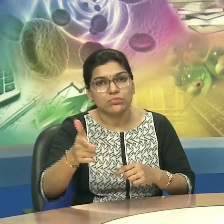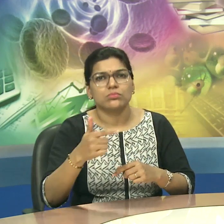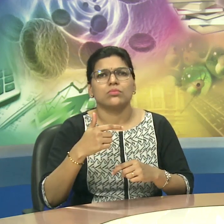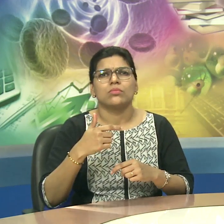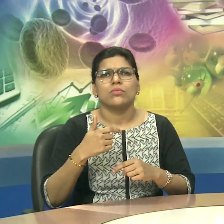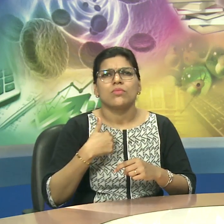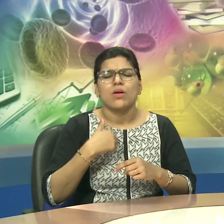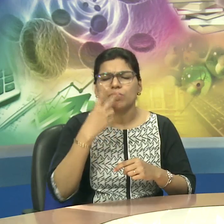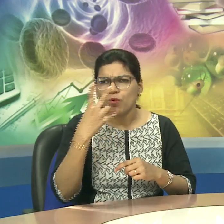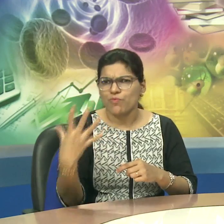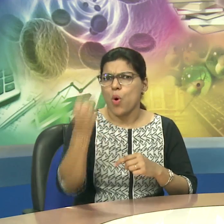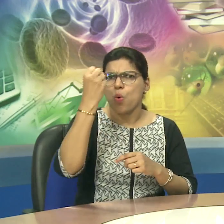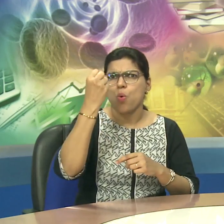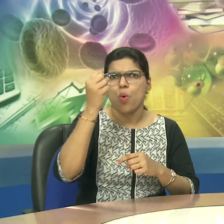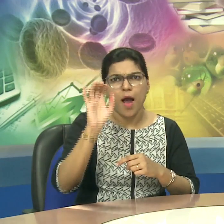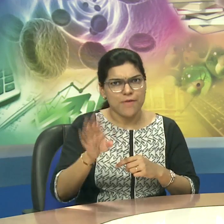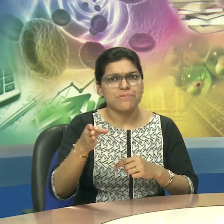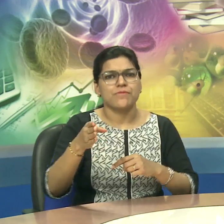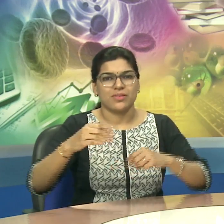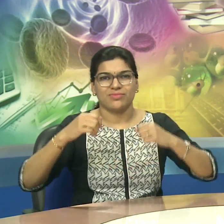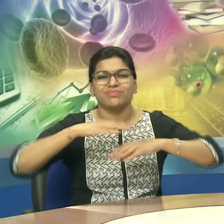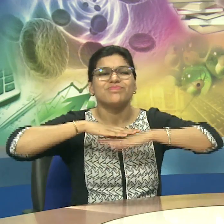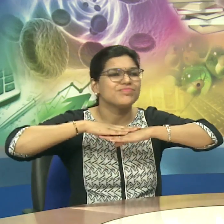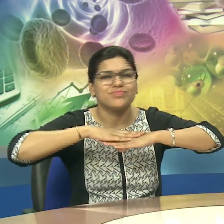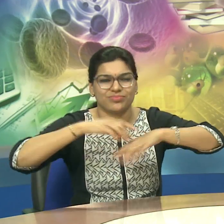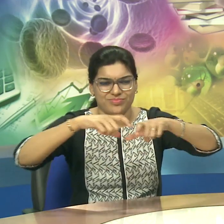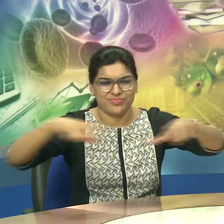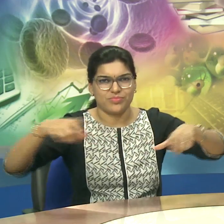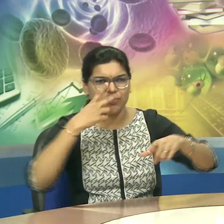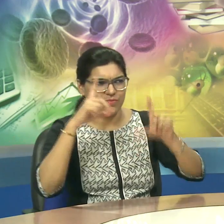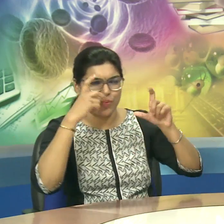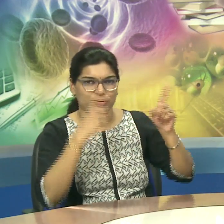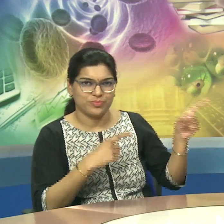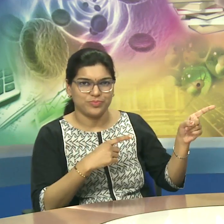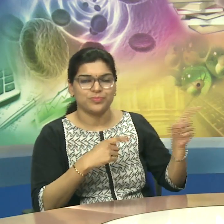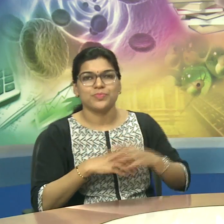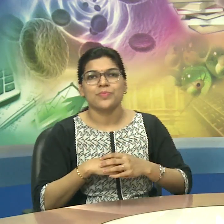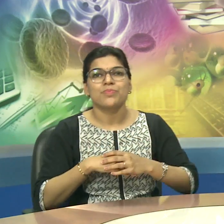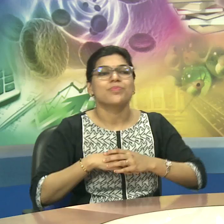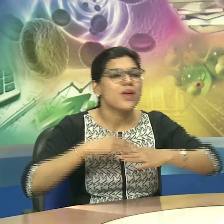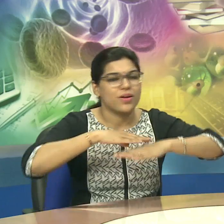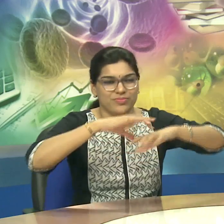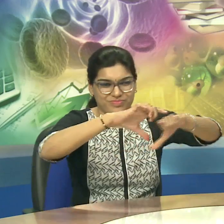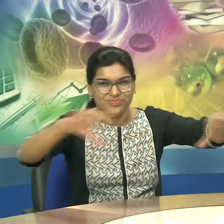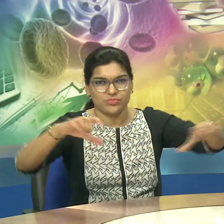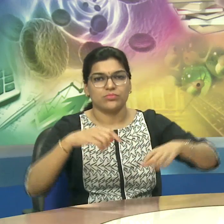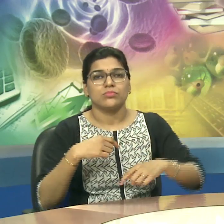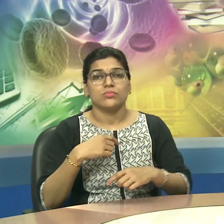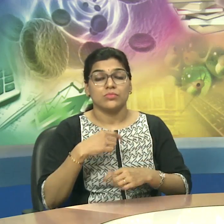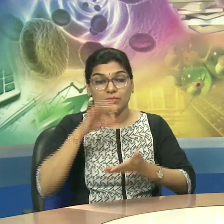Few days later, I found a bird sitting on the veranda. You